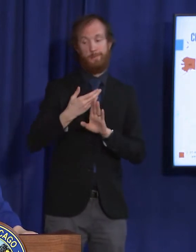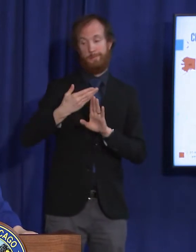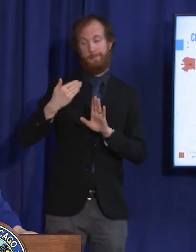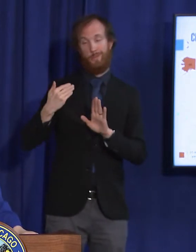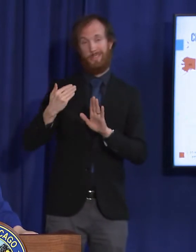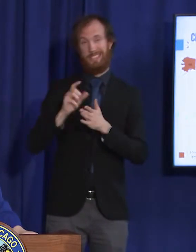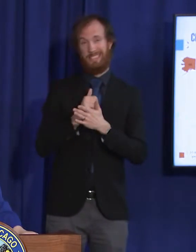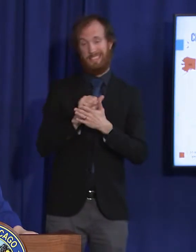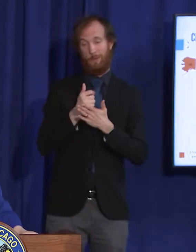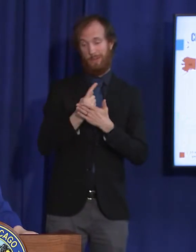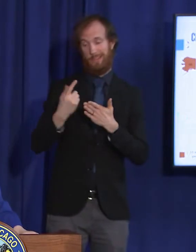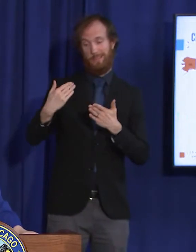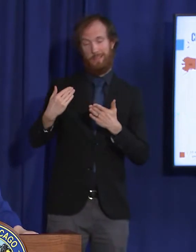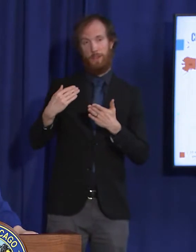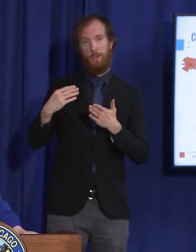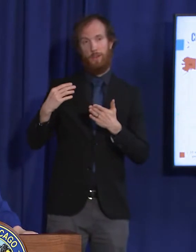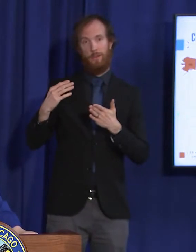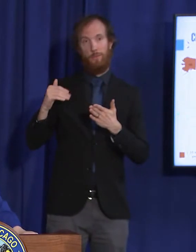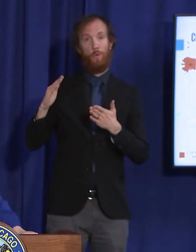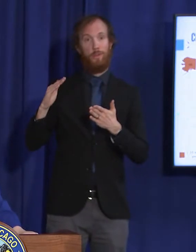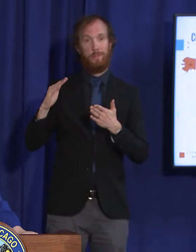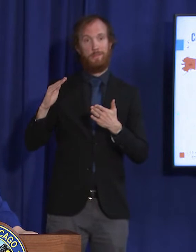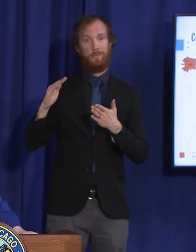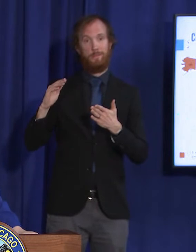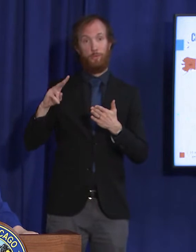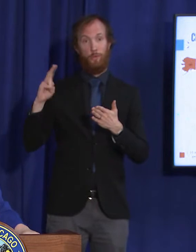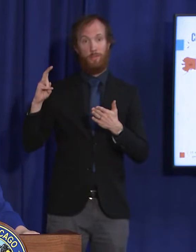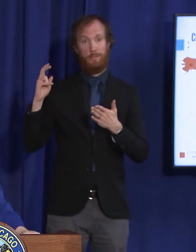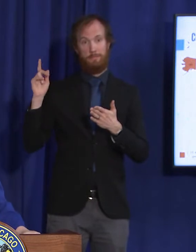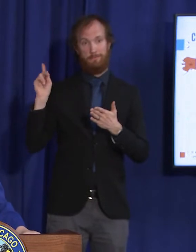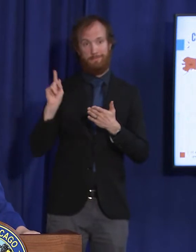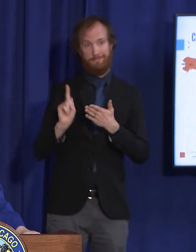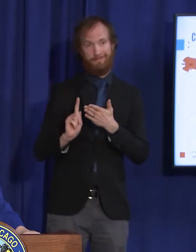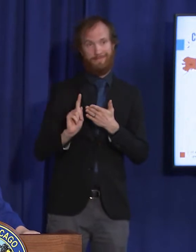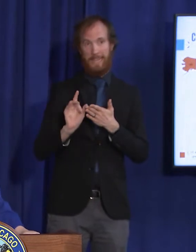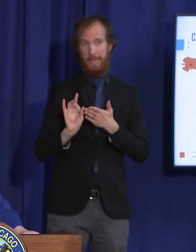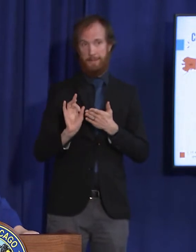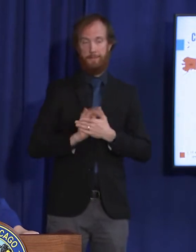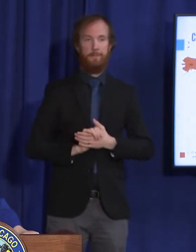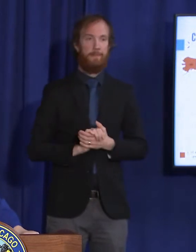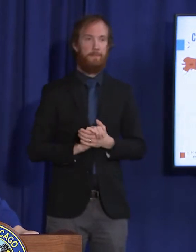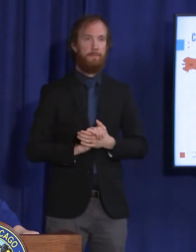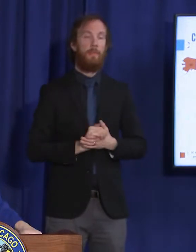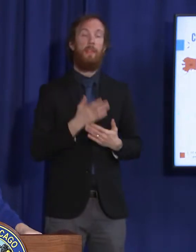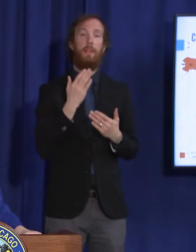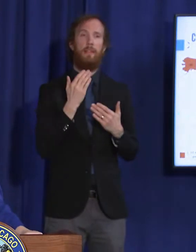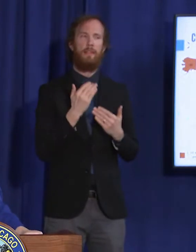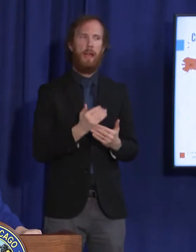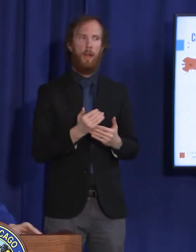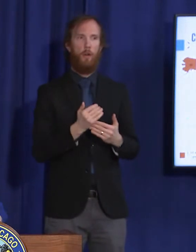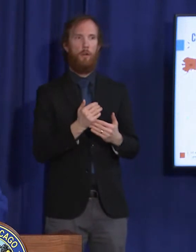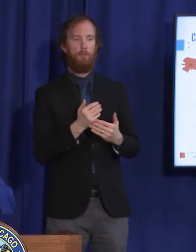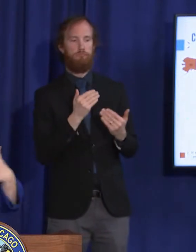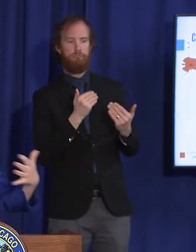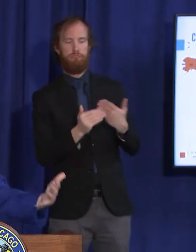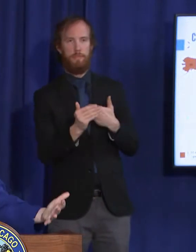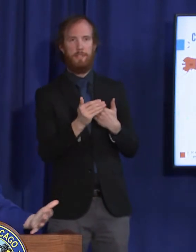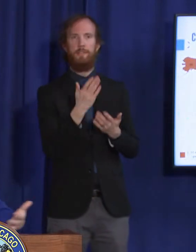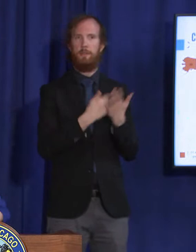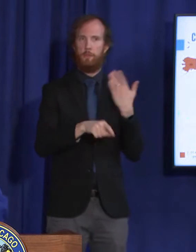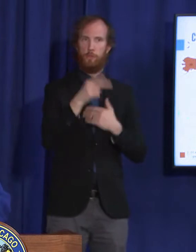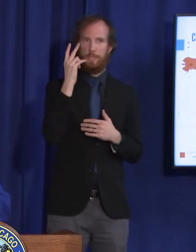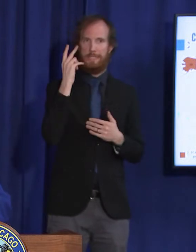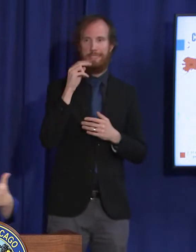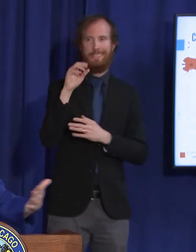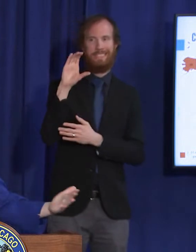8. We truly are in a good place. And moving ahead, some of you have seen that the CDC is now